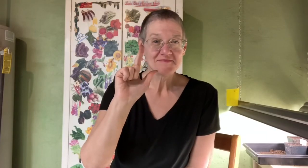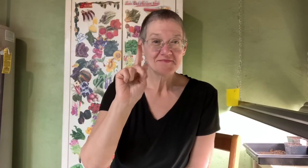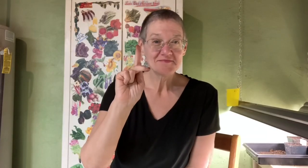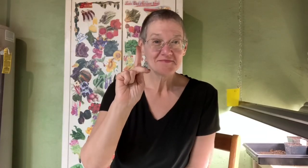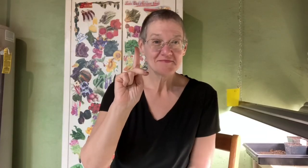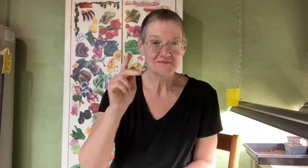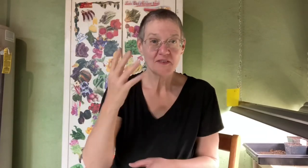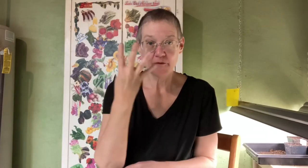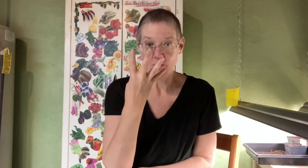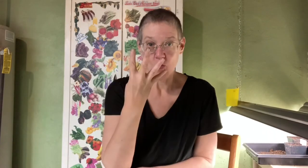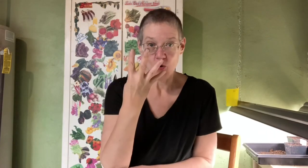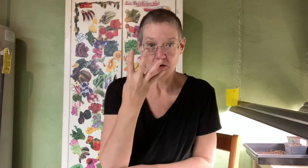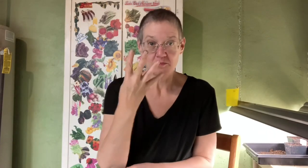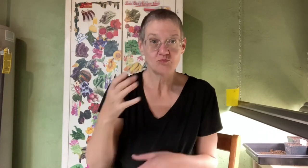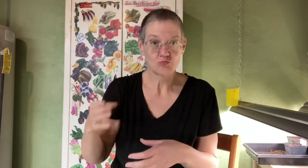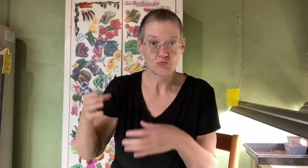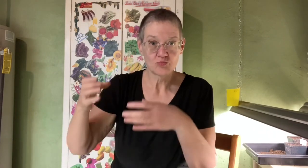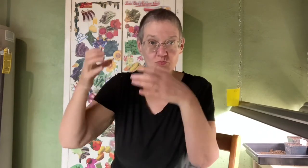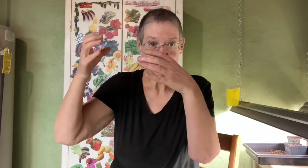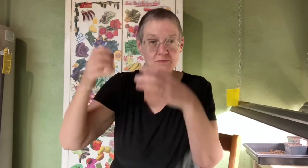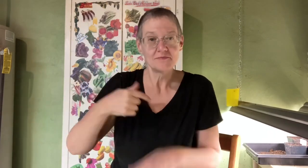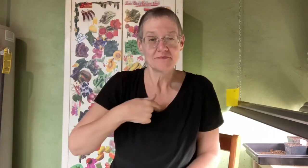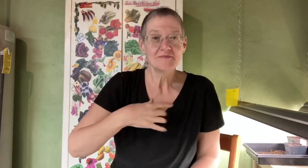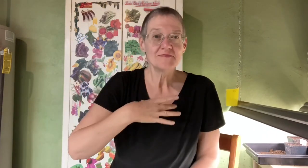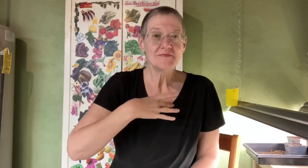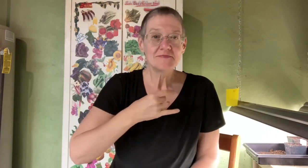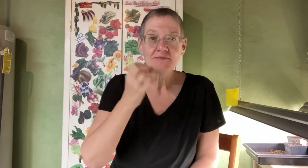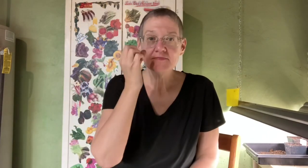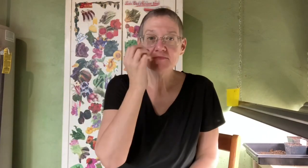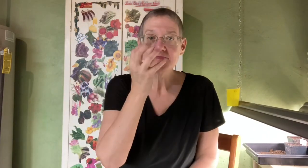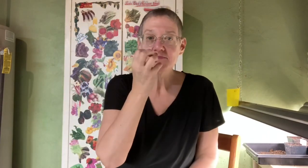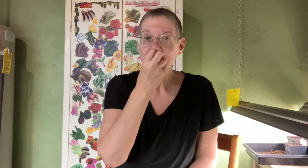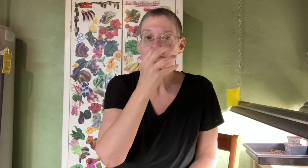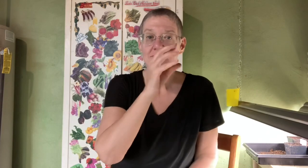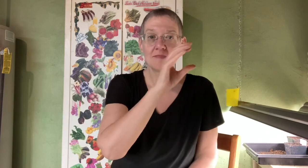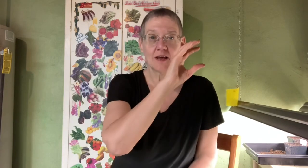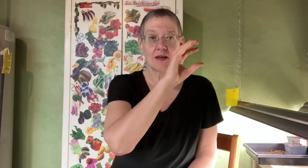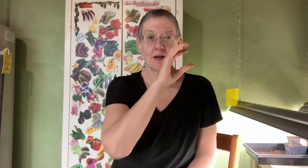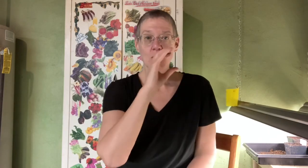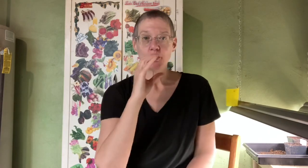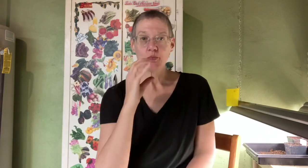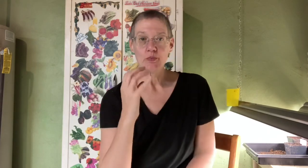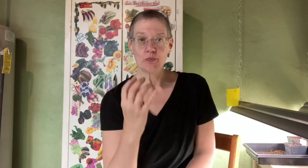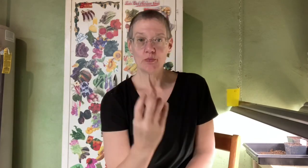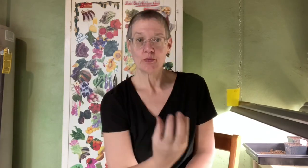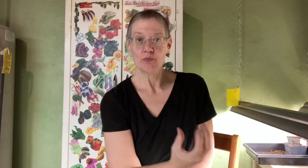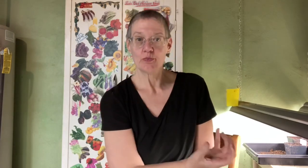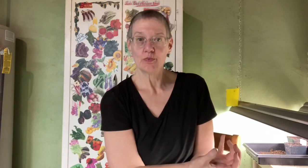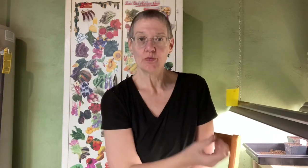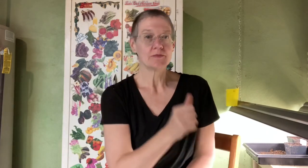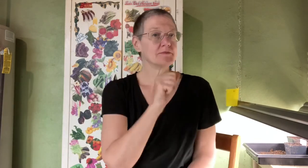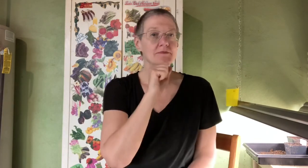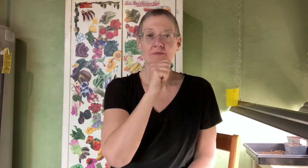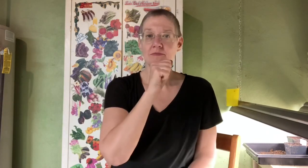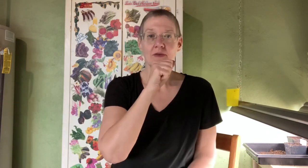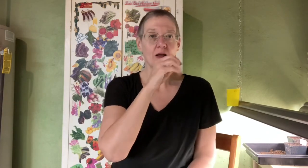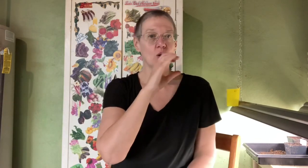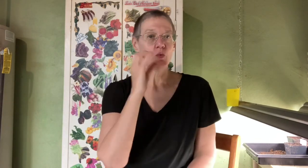Now, I have 4 green stalks, and I like to plant them on a diagonal. I don't like to